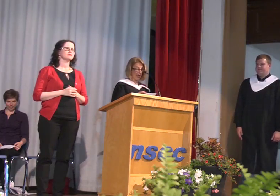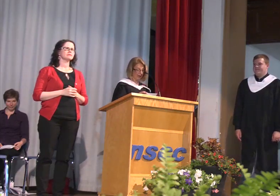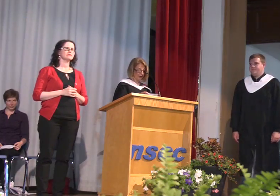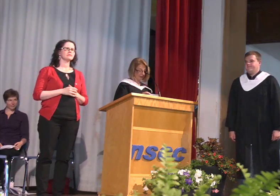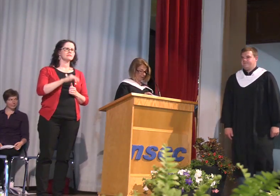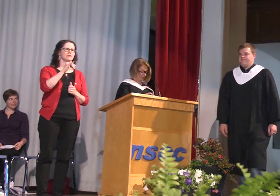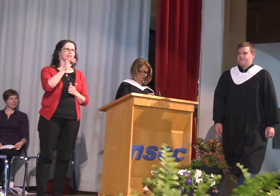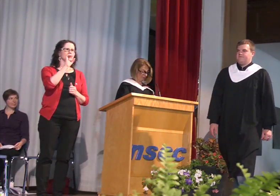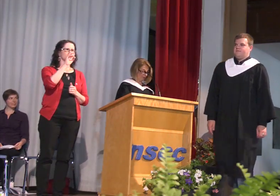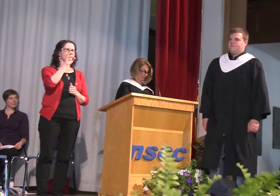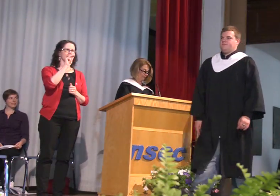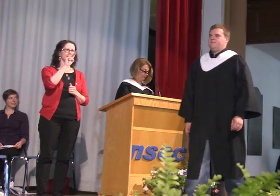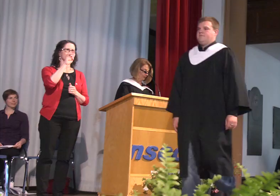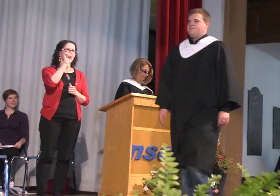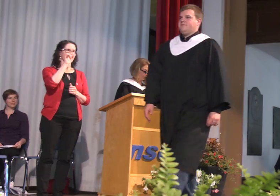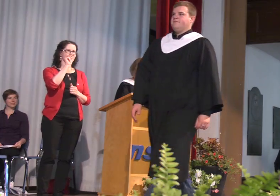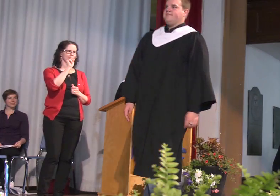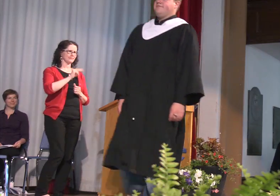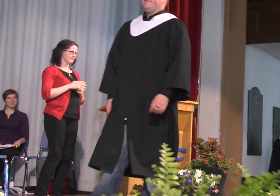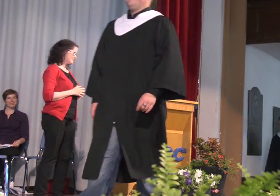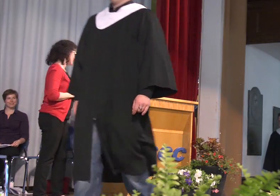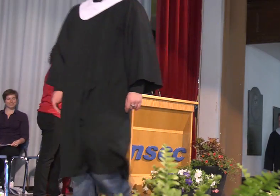Jevin Allen.